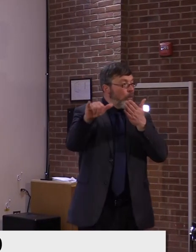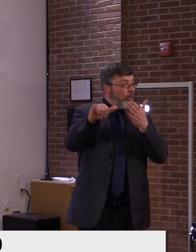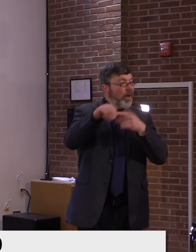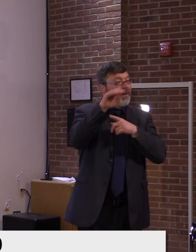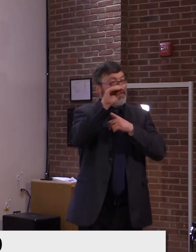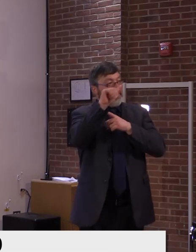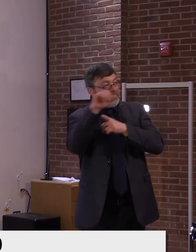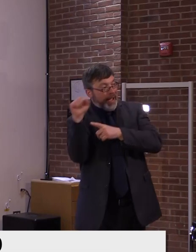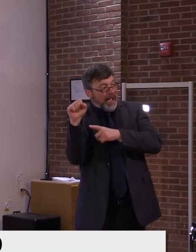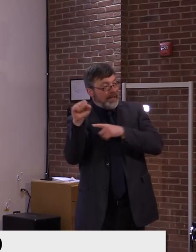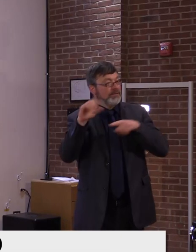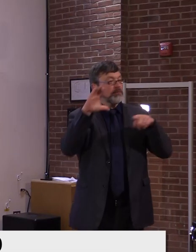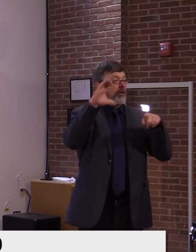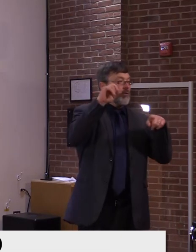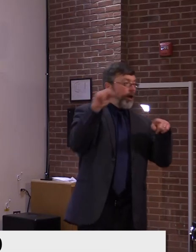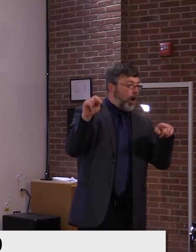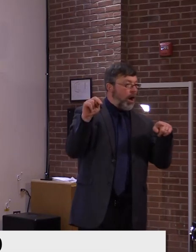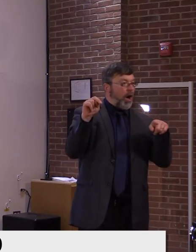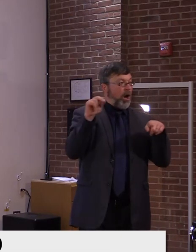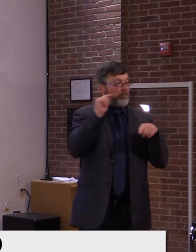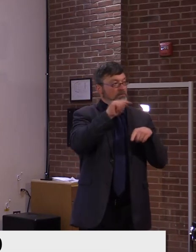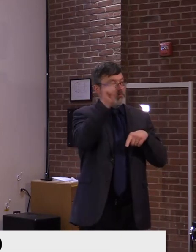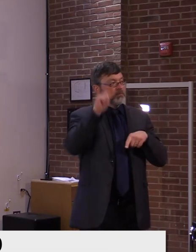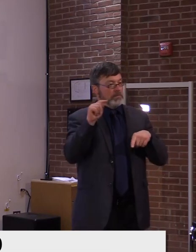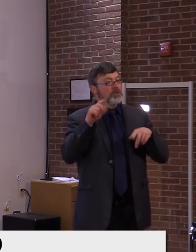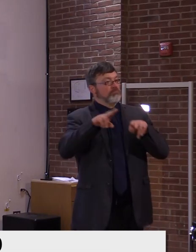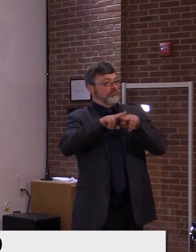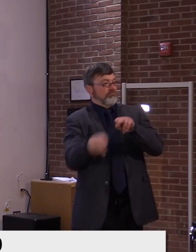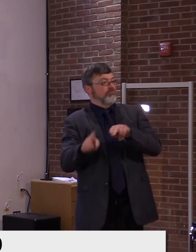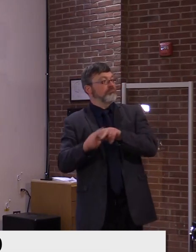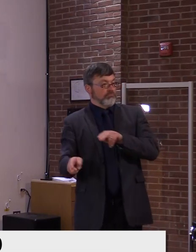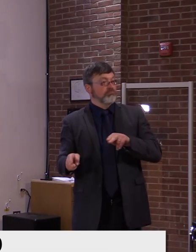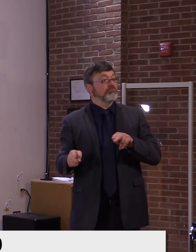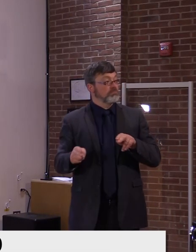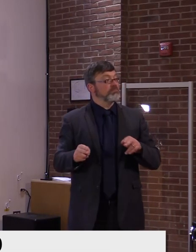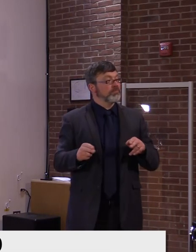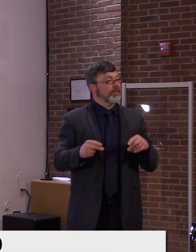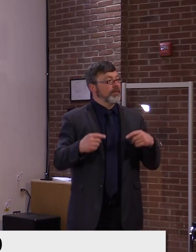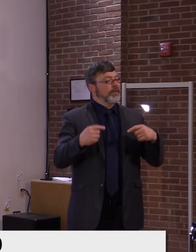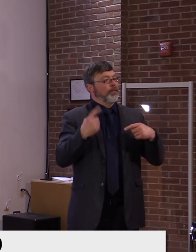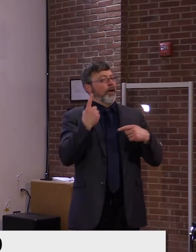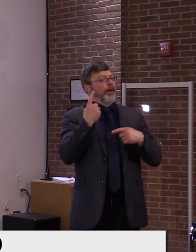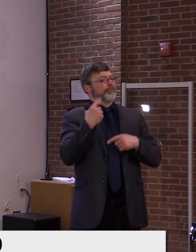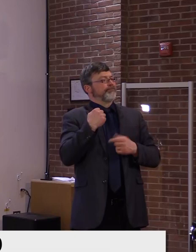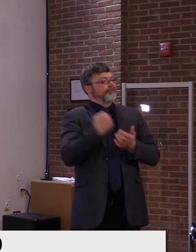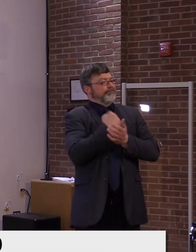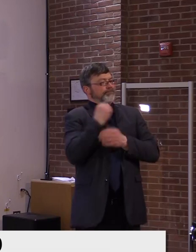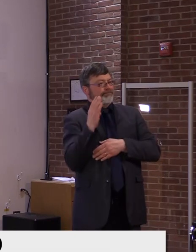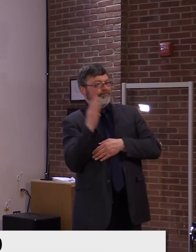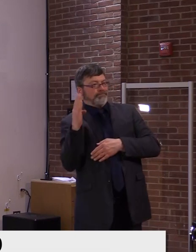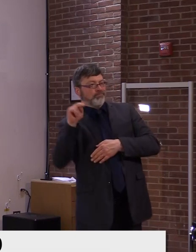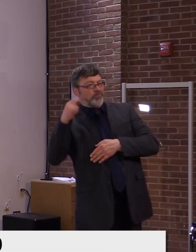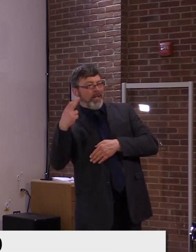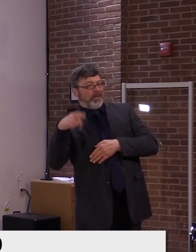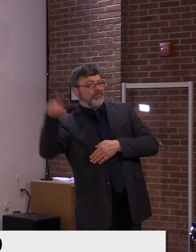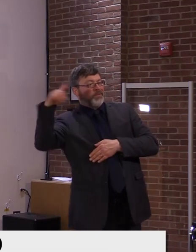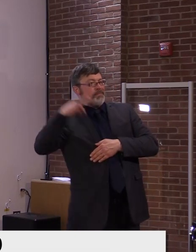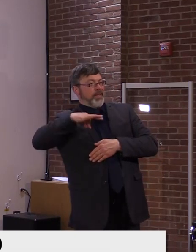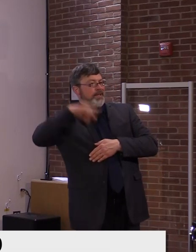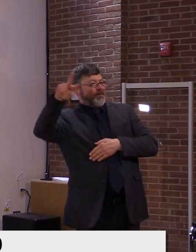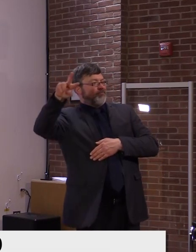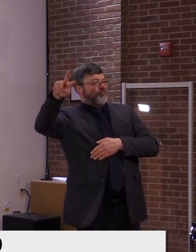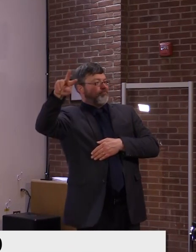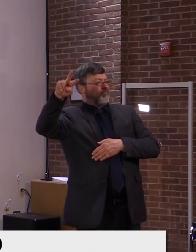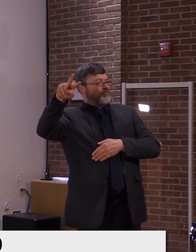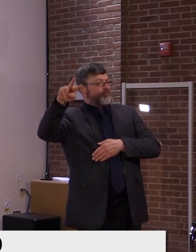while New Hampshire and Maine have seen their cases continue to rise. And finally, turning to the national heat map, you